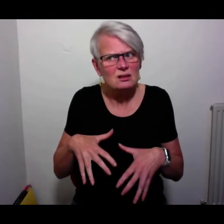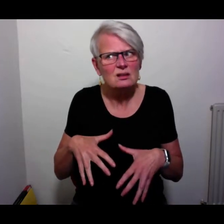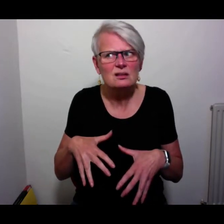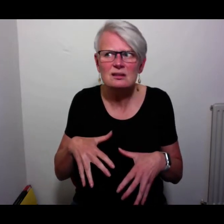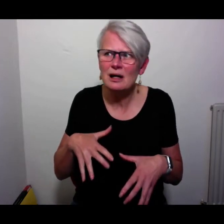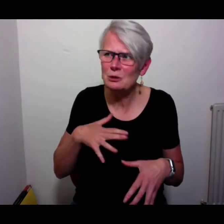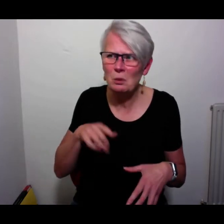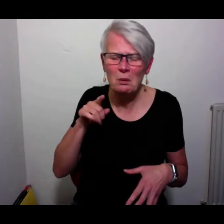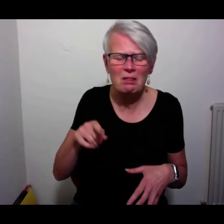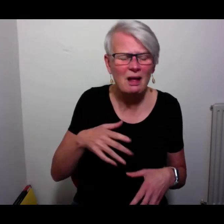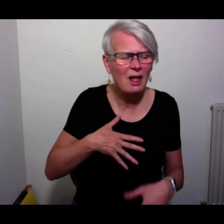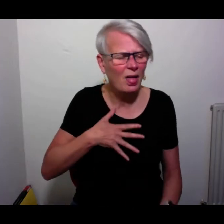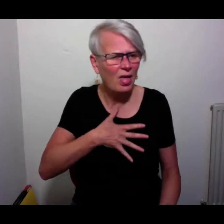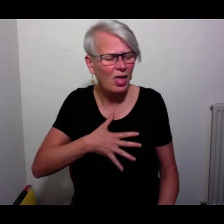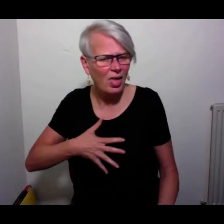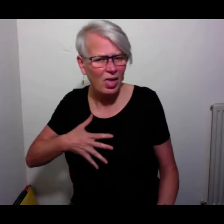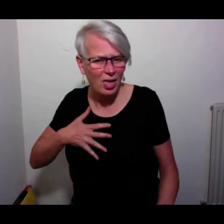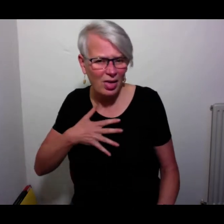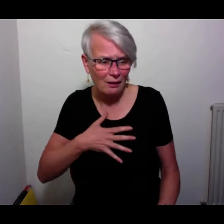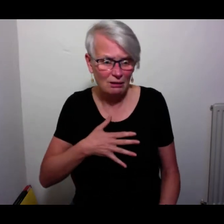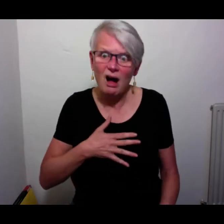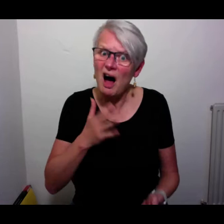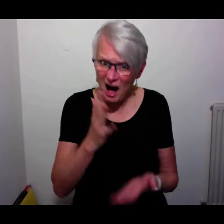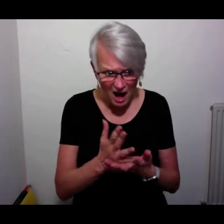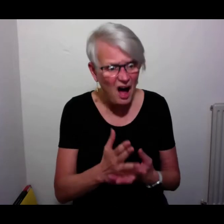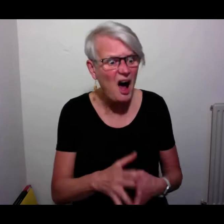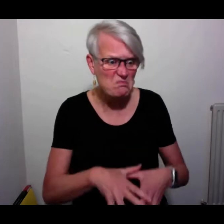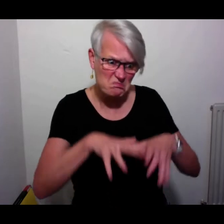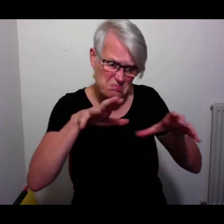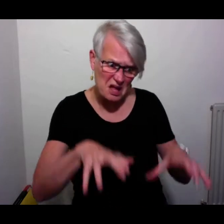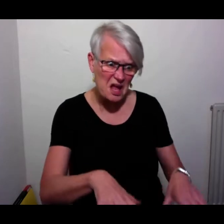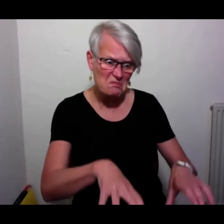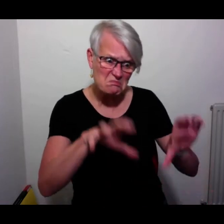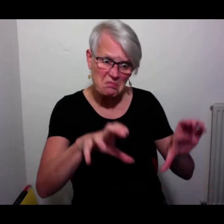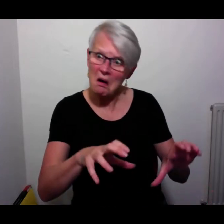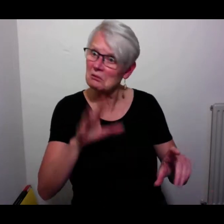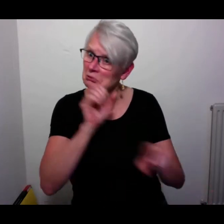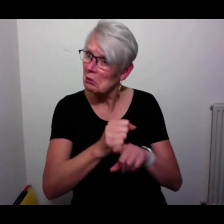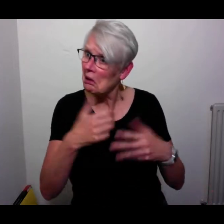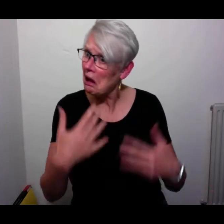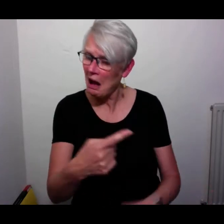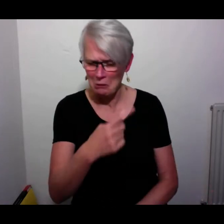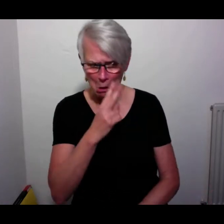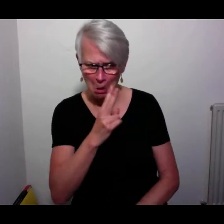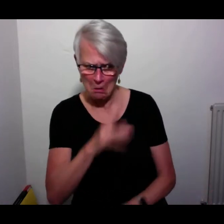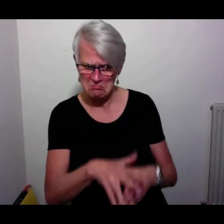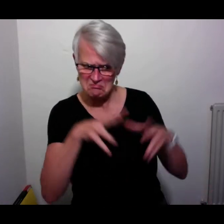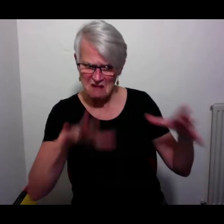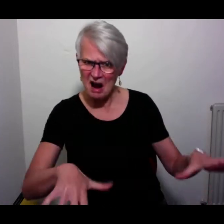real. Oh no, like a really big bottom, haven't you noticed? Look at the size of it.